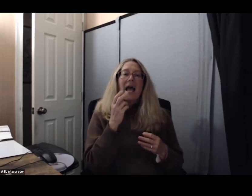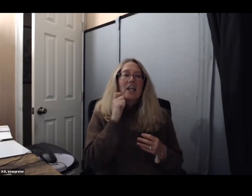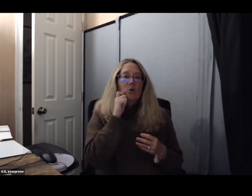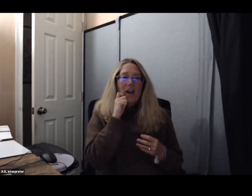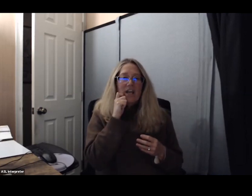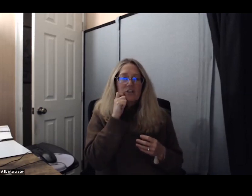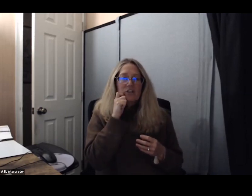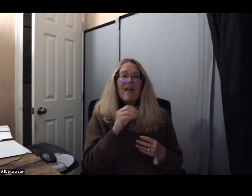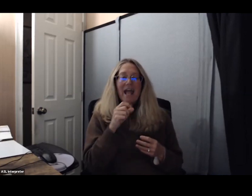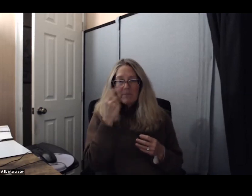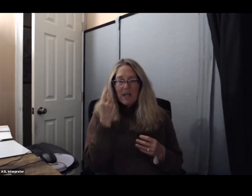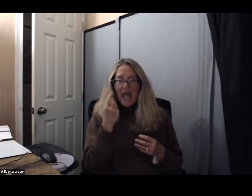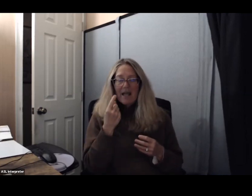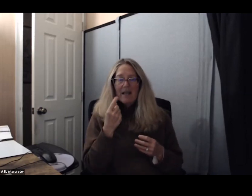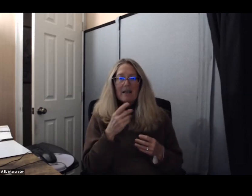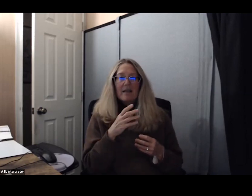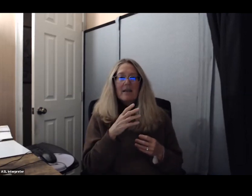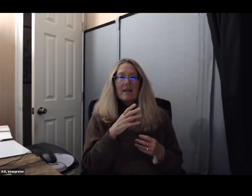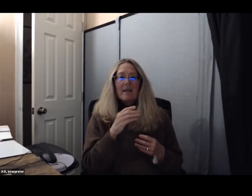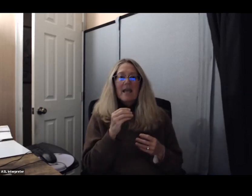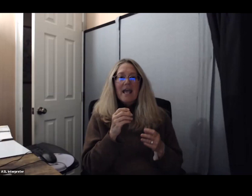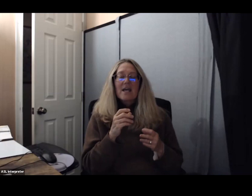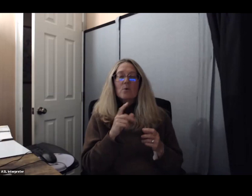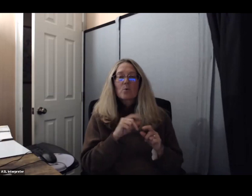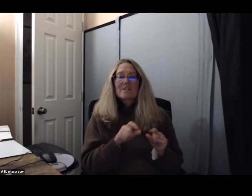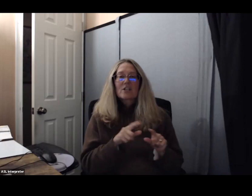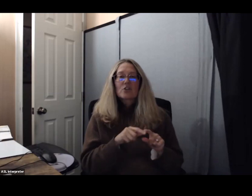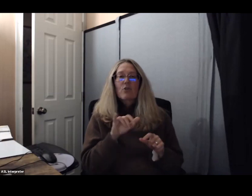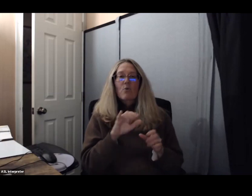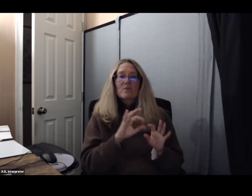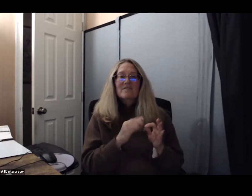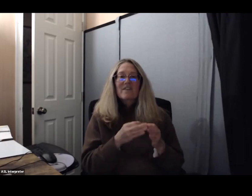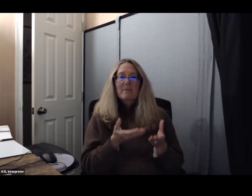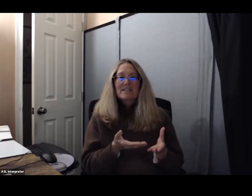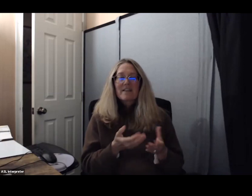out today as well. So we're hoping to see some of those families there. Okay.